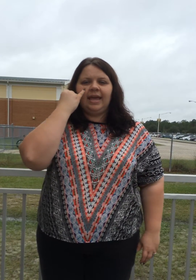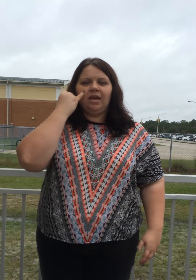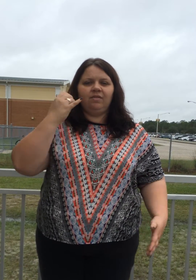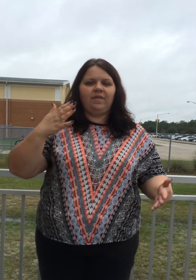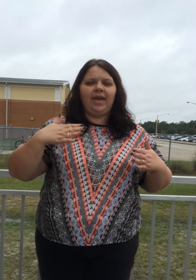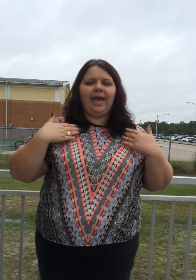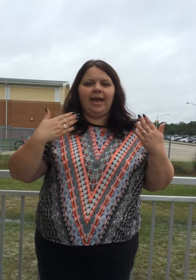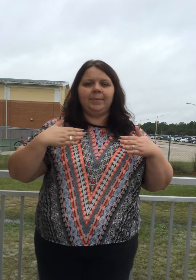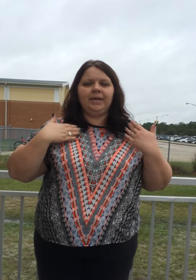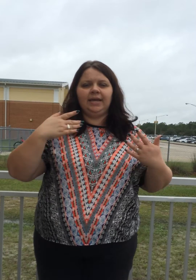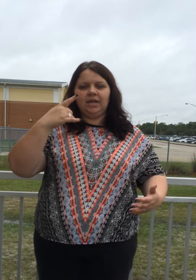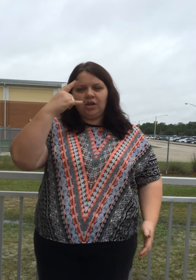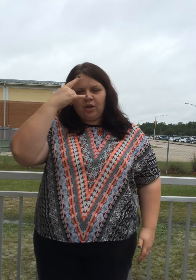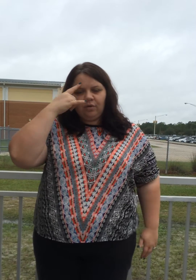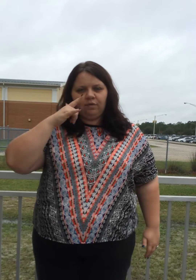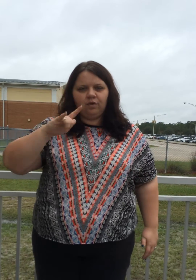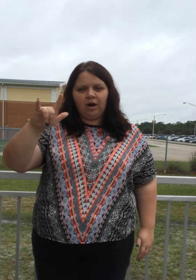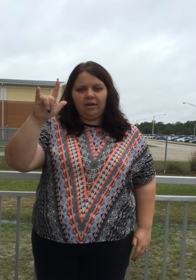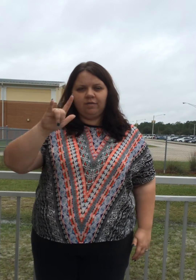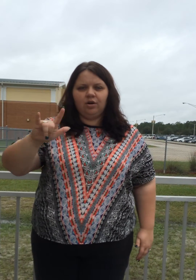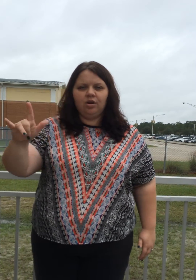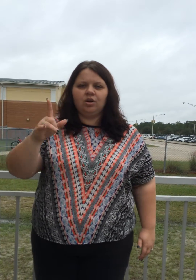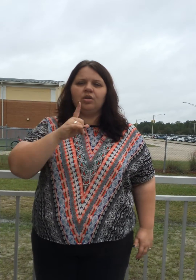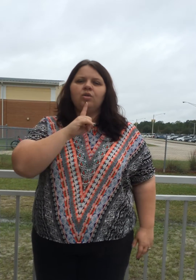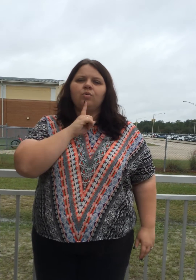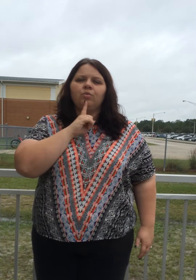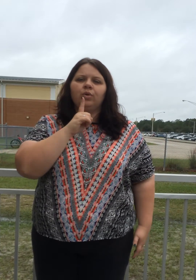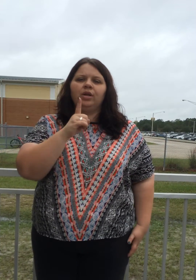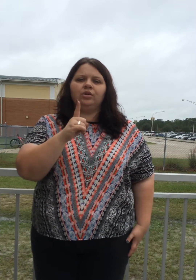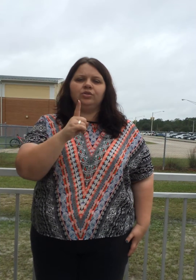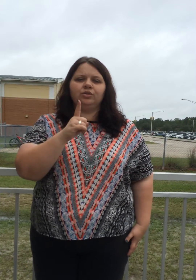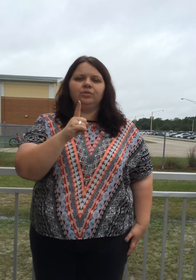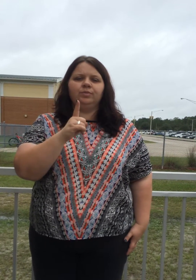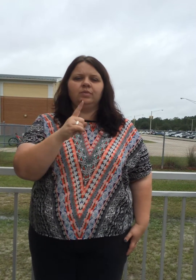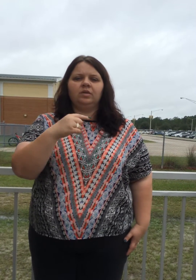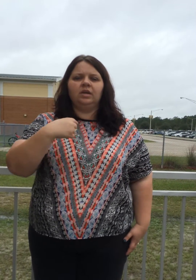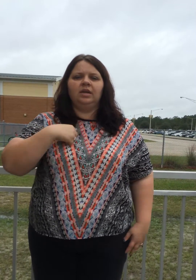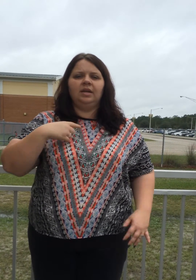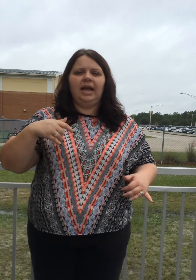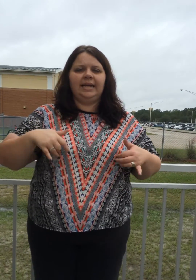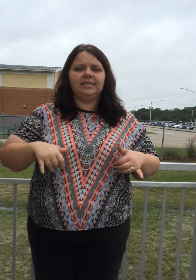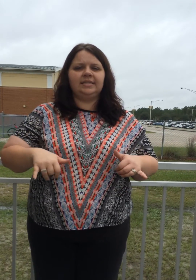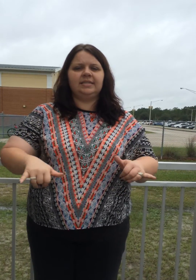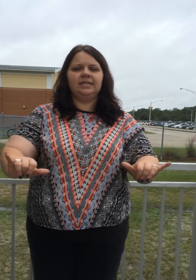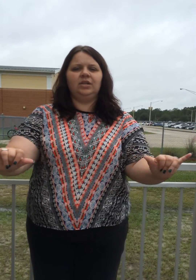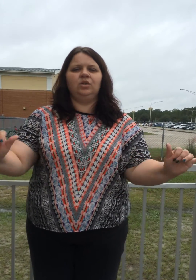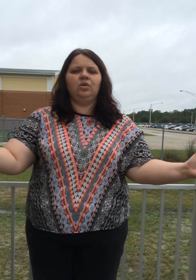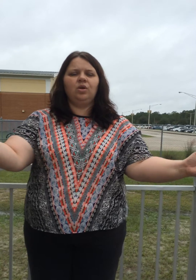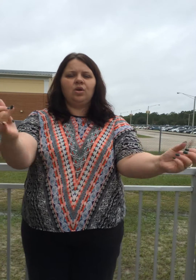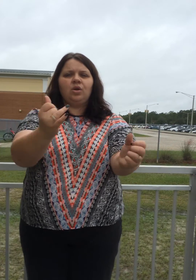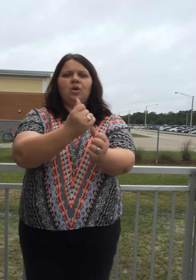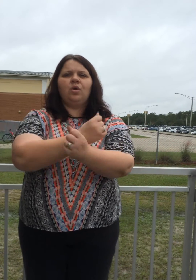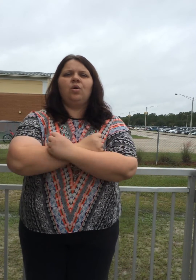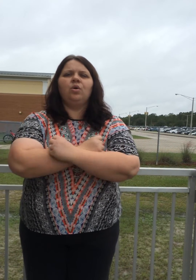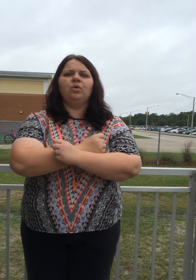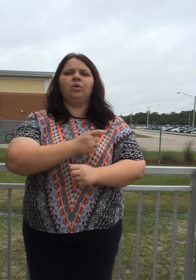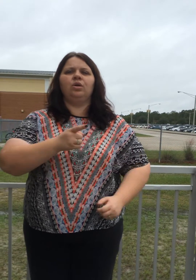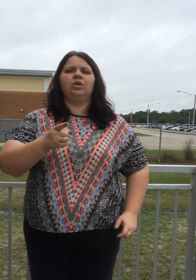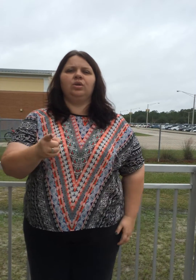if happy, forever, real or true, I still hold